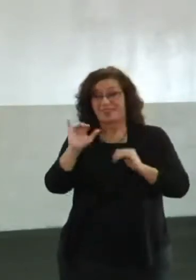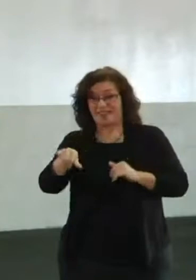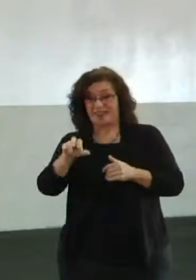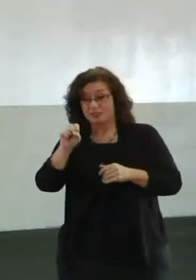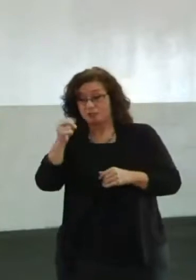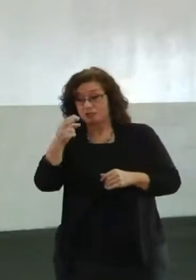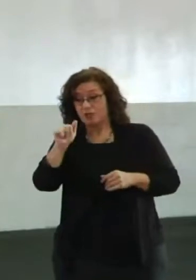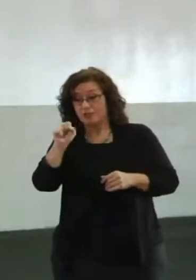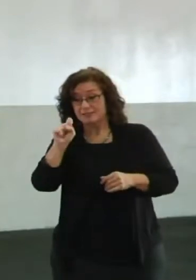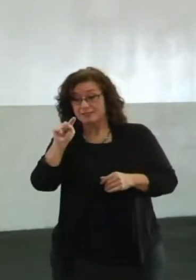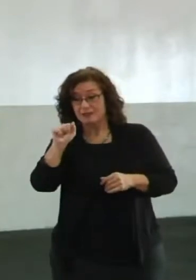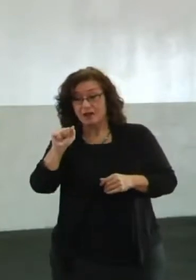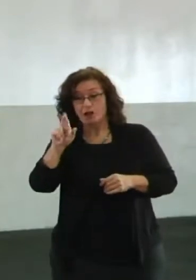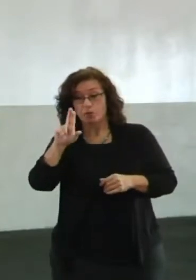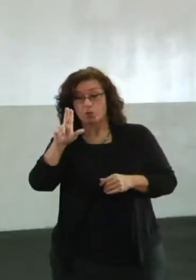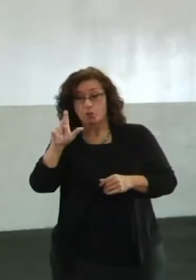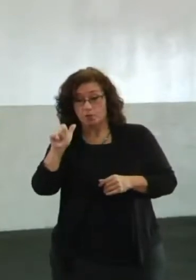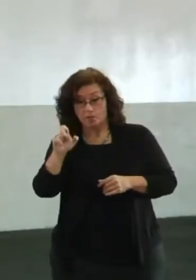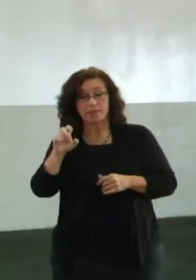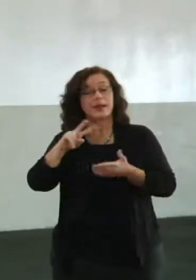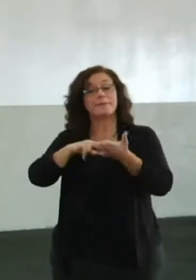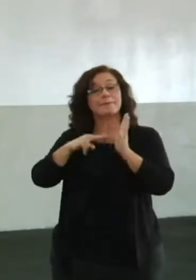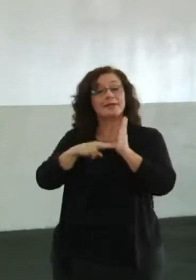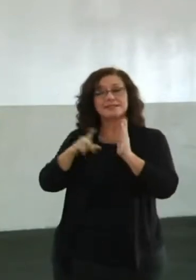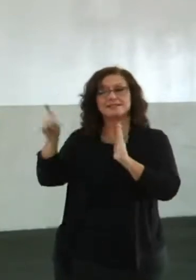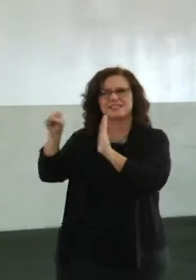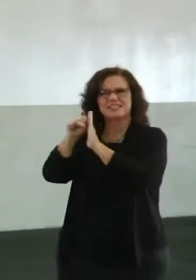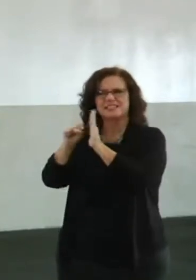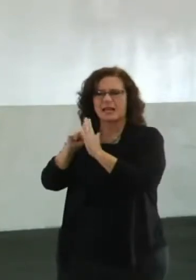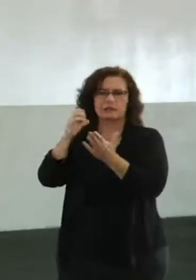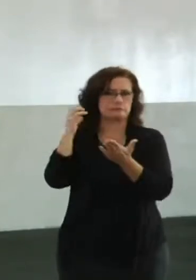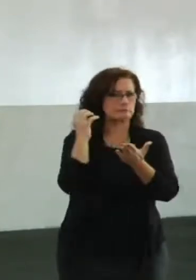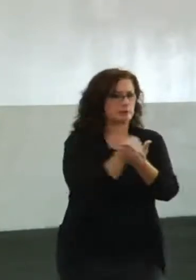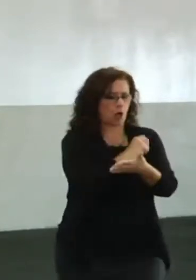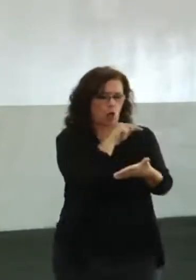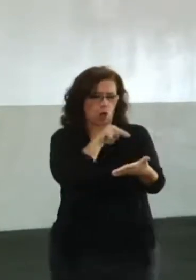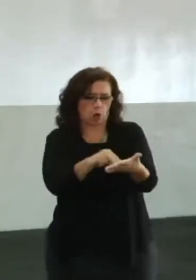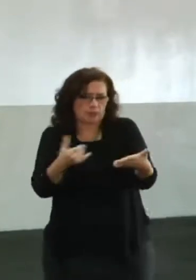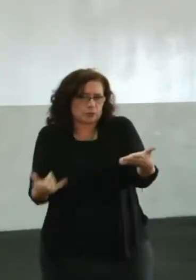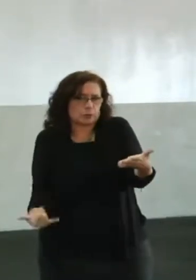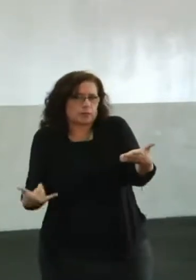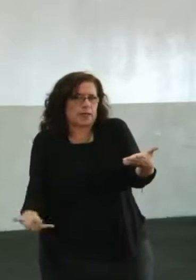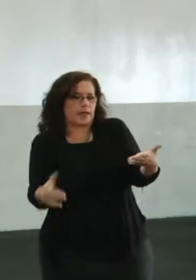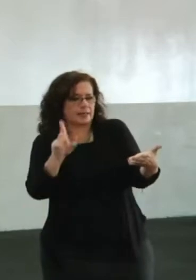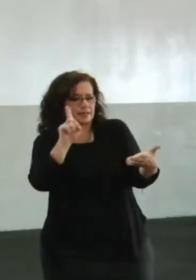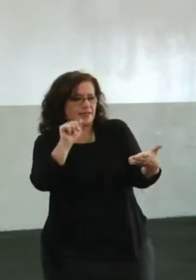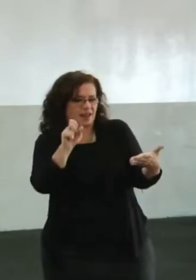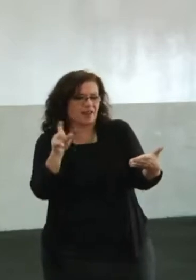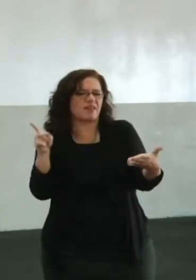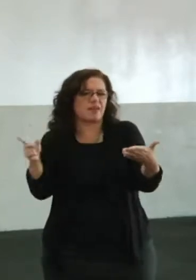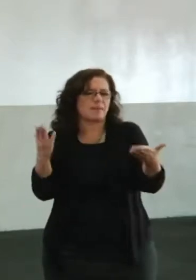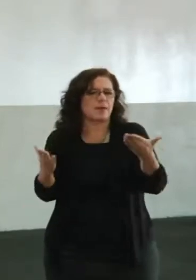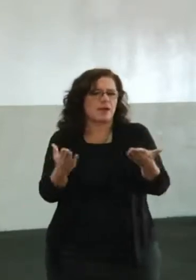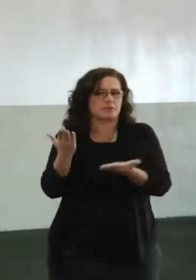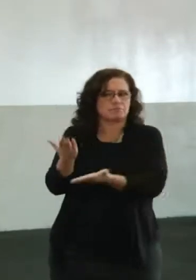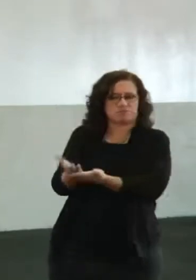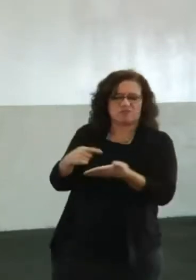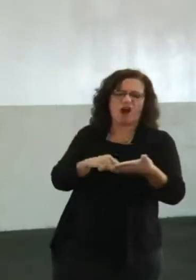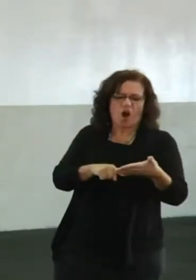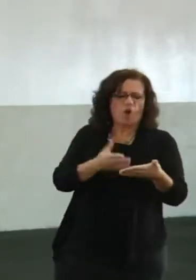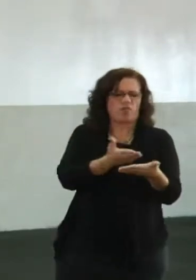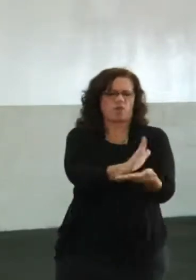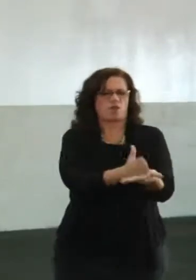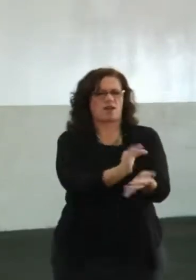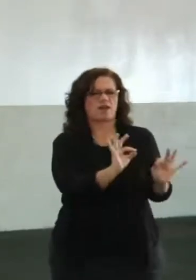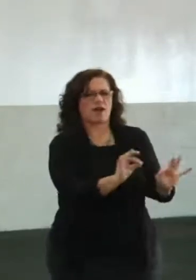real-time data, to see if the troubling trend is discontinuing, if we're resolving it. So that is our hope. Right now,